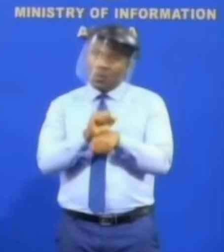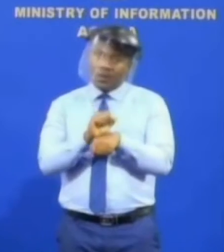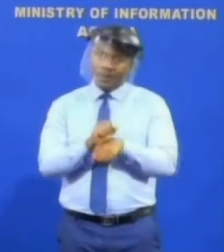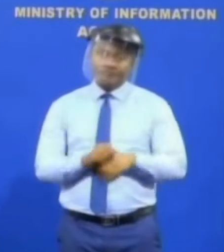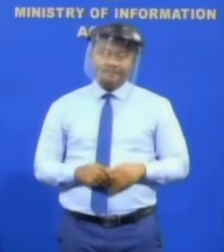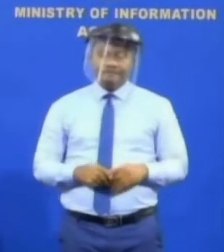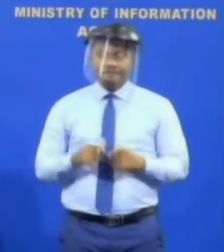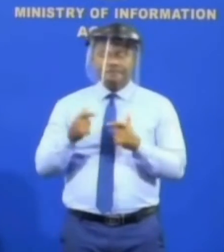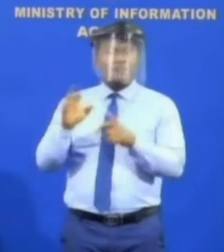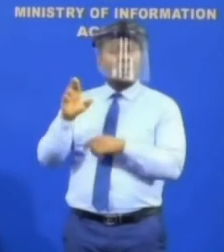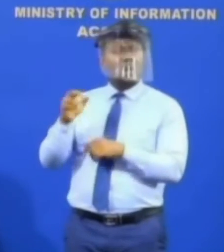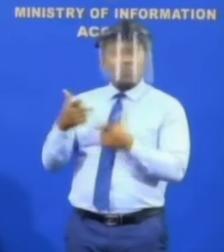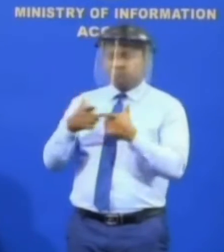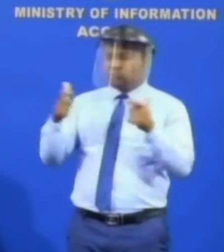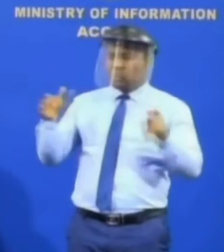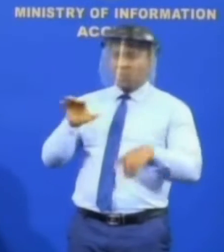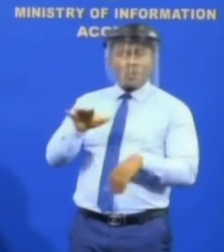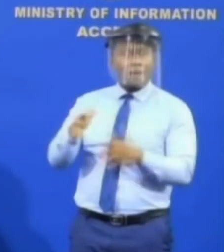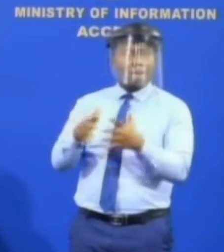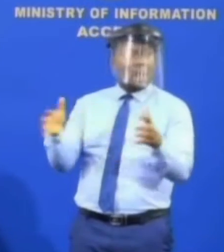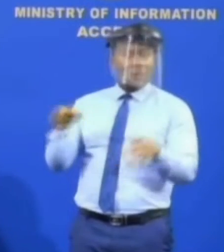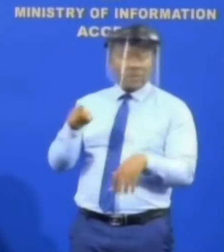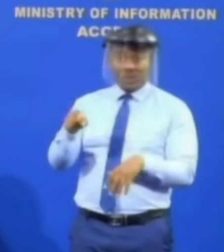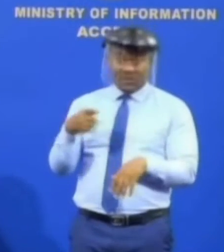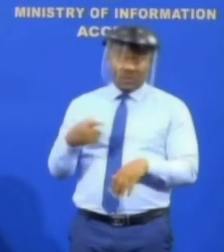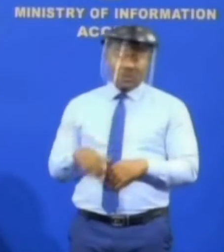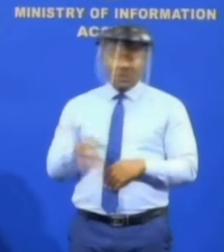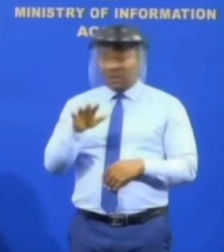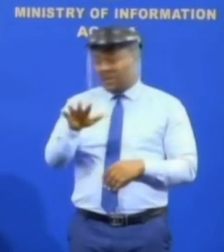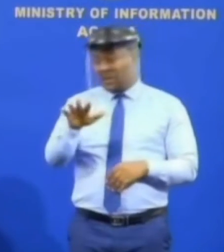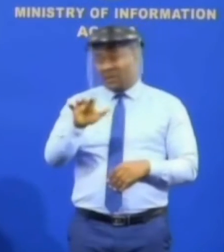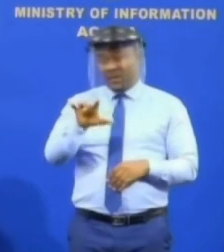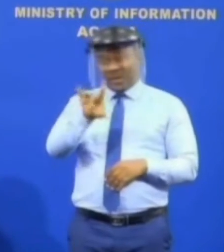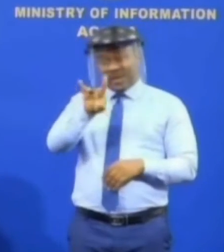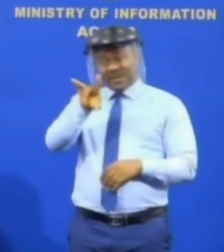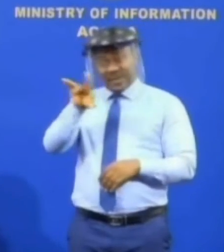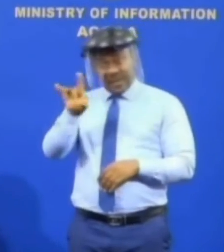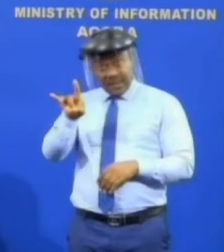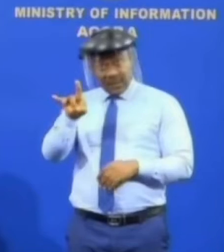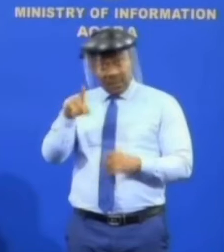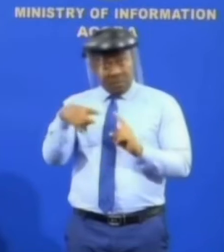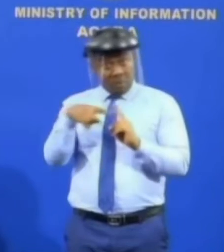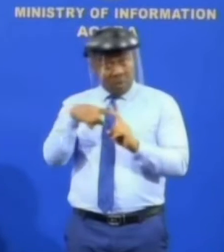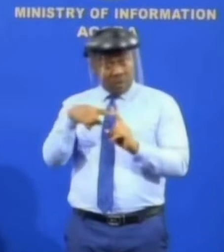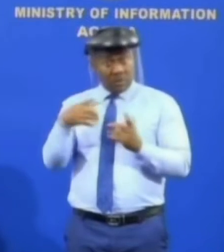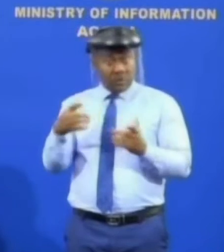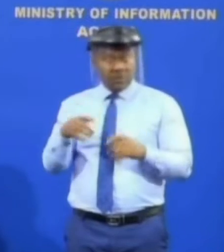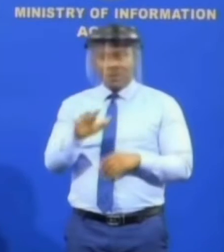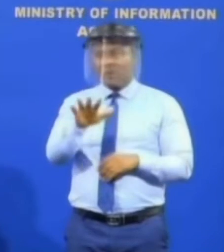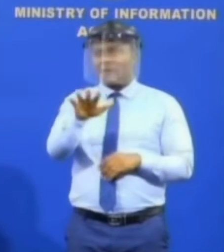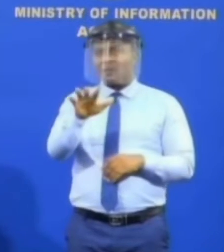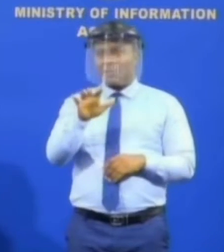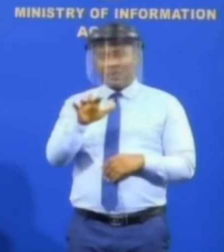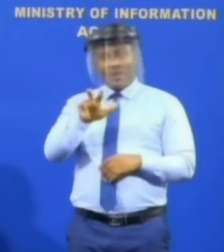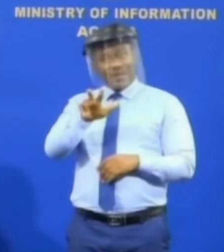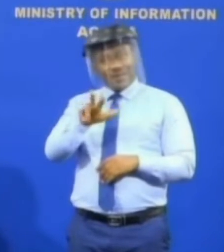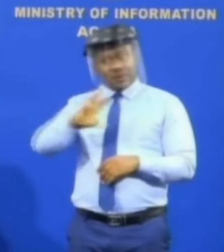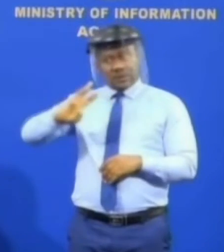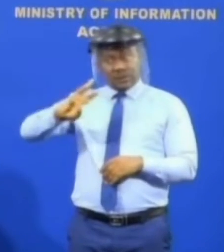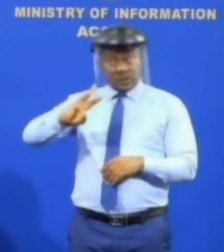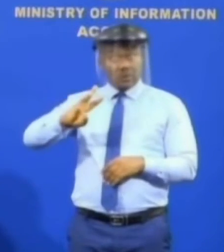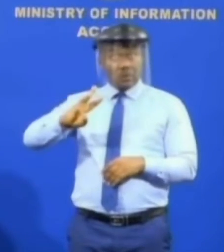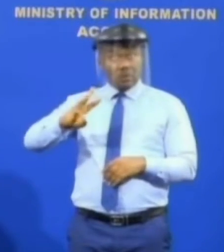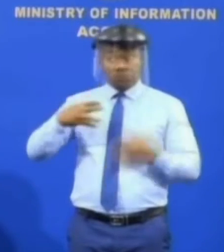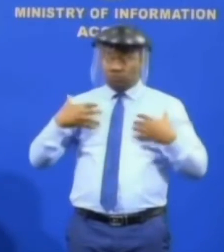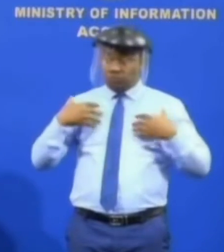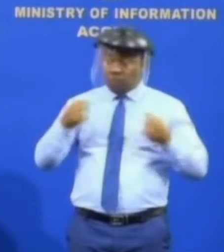Accra has had the largest number of infections, 588. 536 of them have recovered and returned to